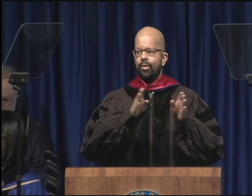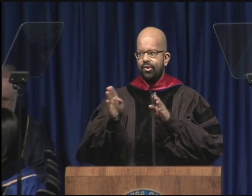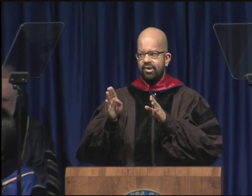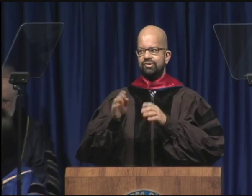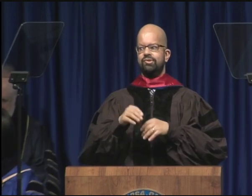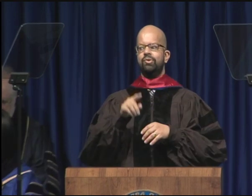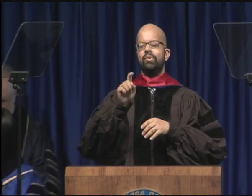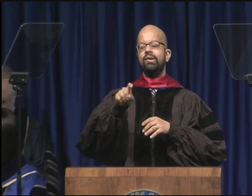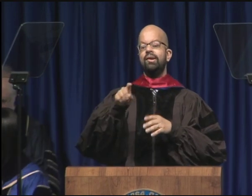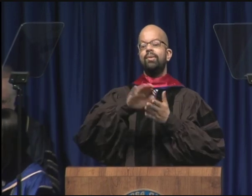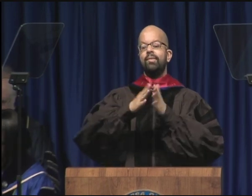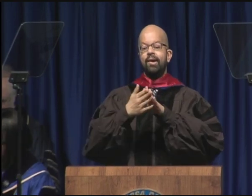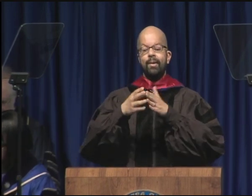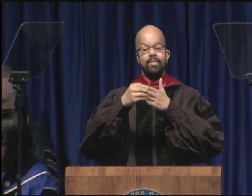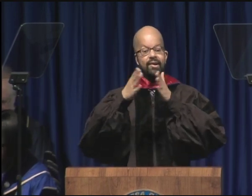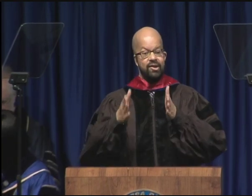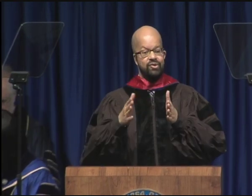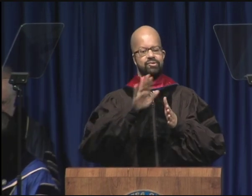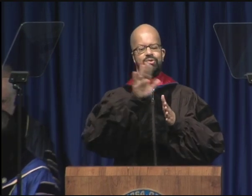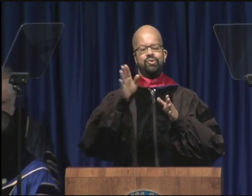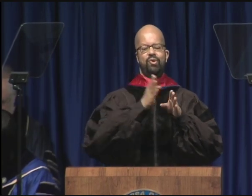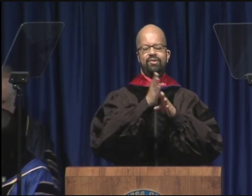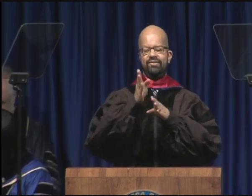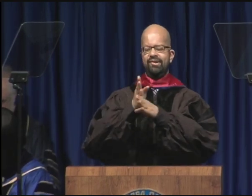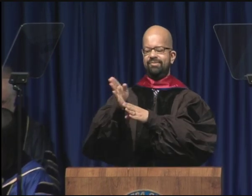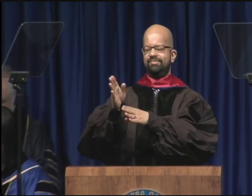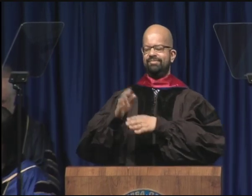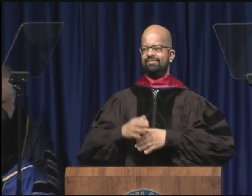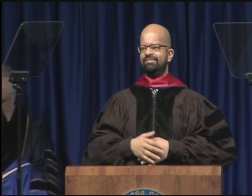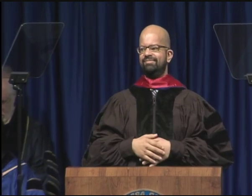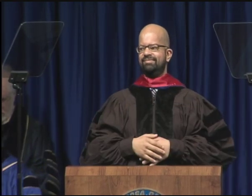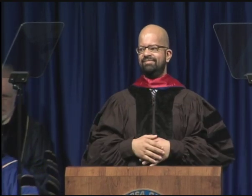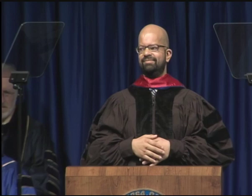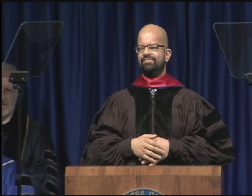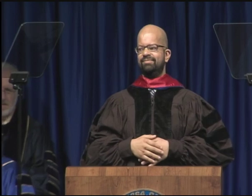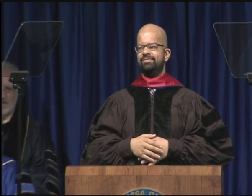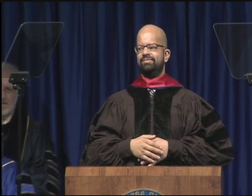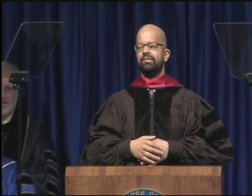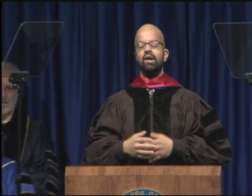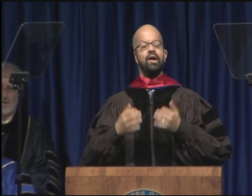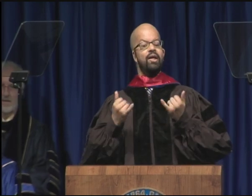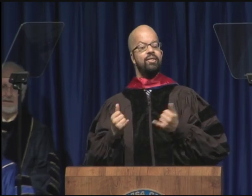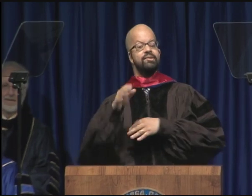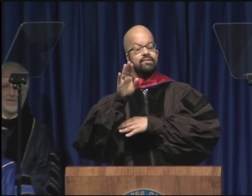You leave Gallaudet with the preparation you will need to become leaders in all of your professions.